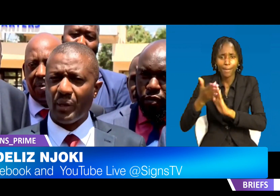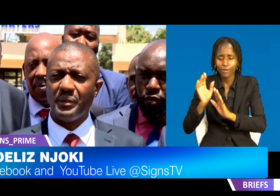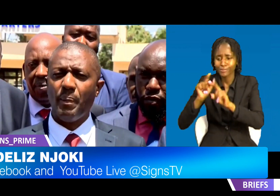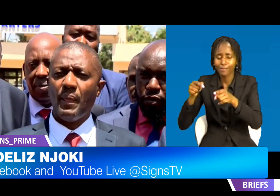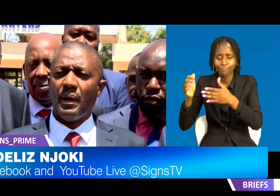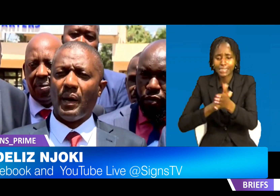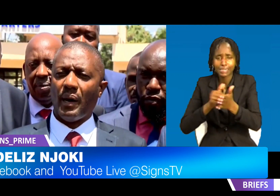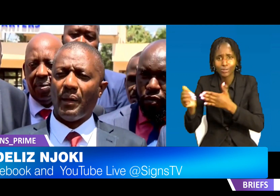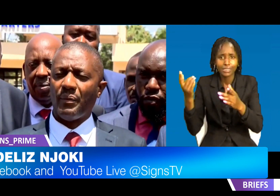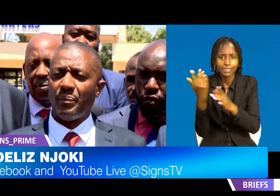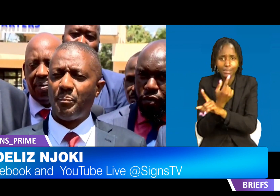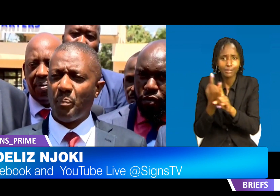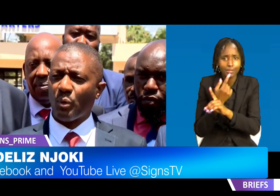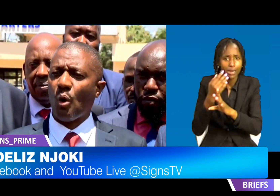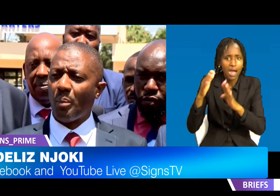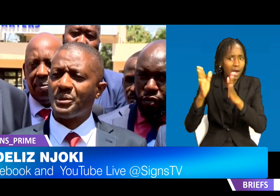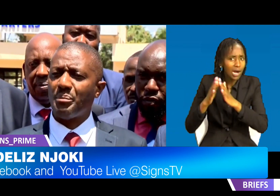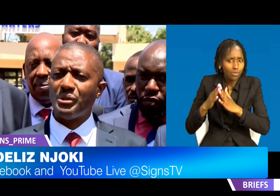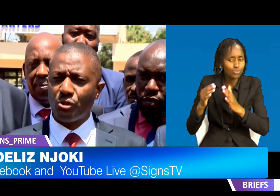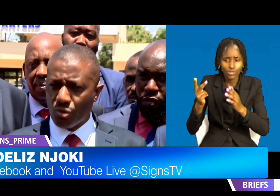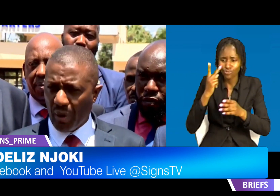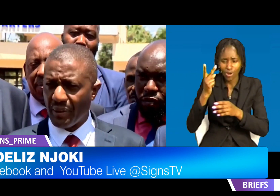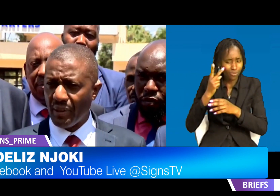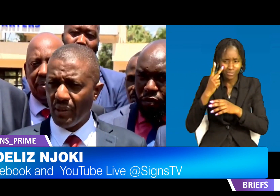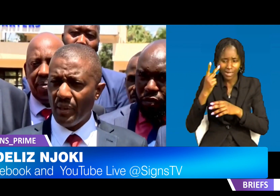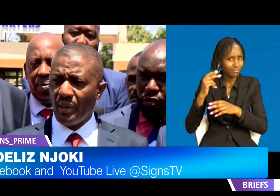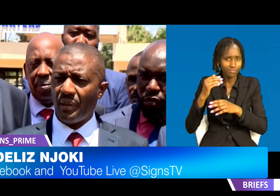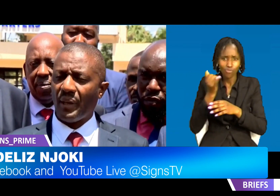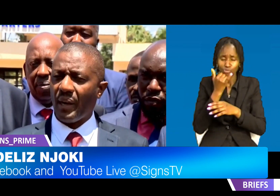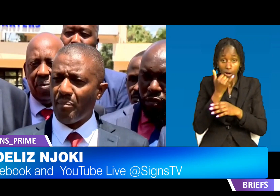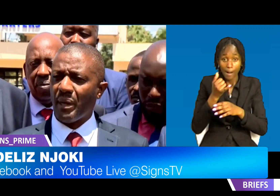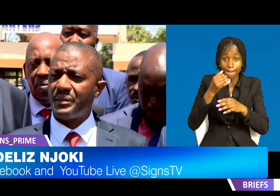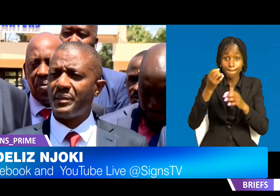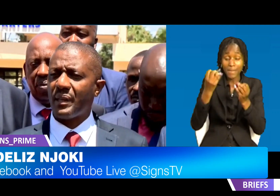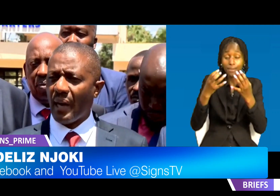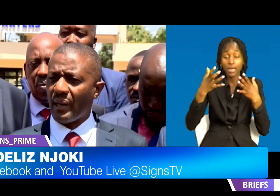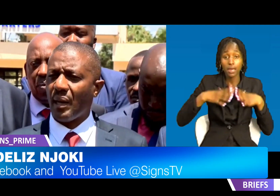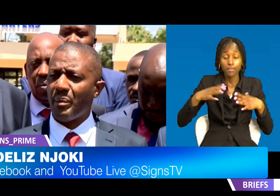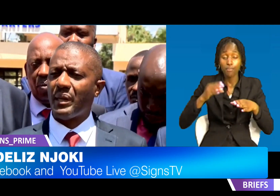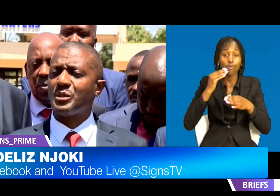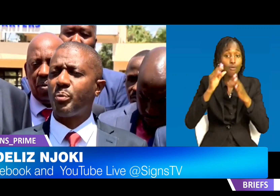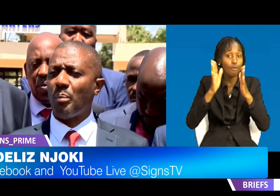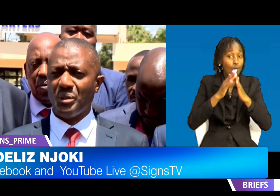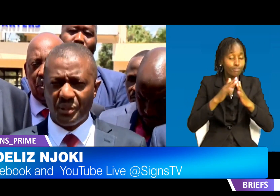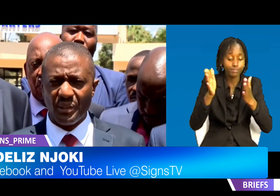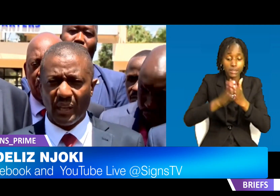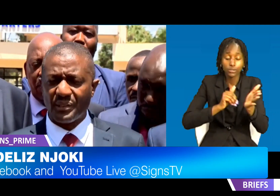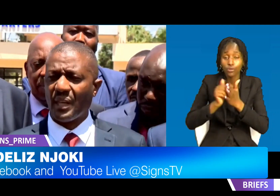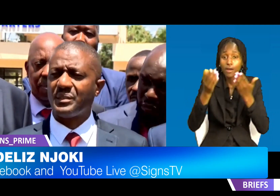mind-boggling. People's homes have been destroyed. The current government has promised that such,